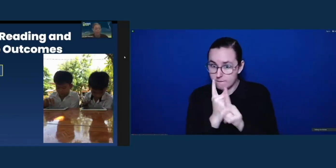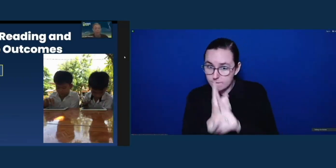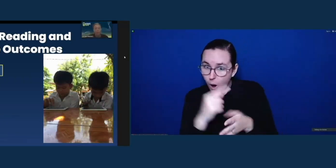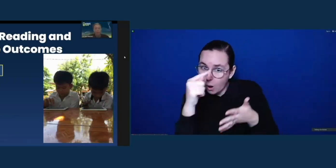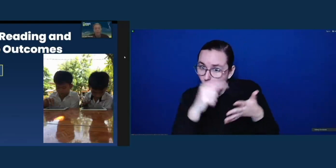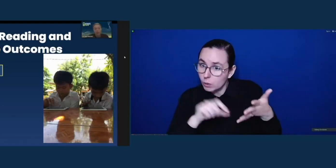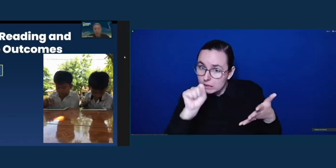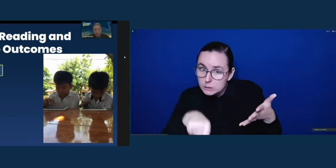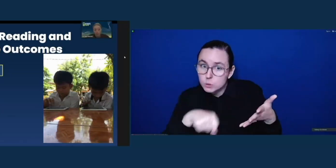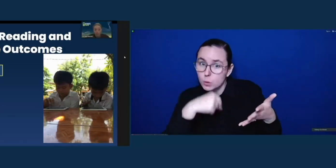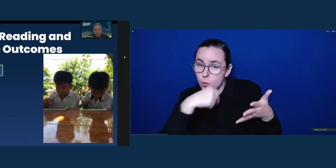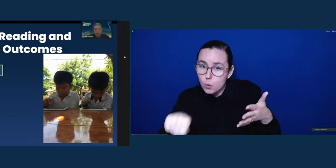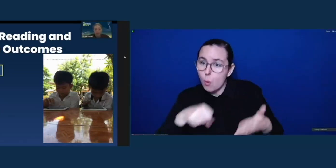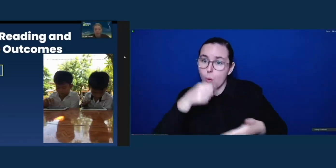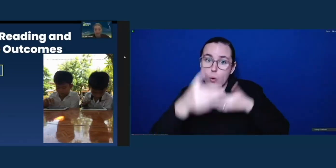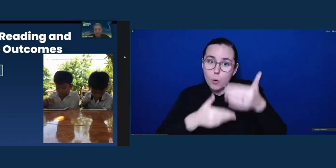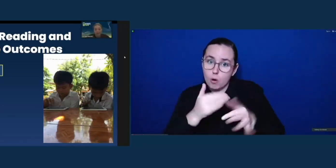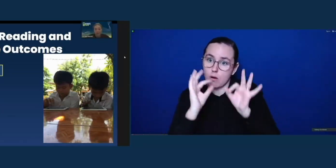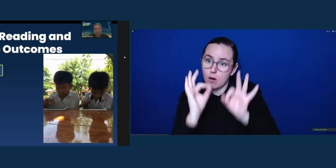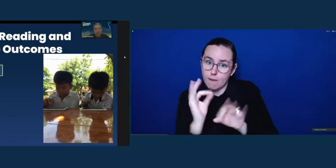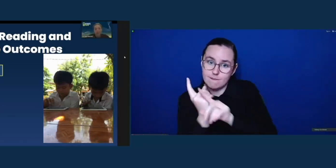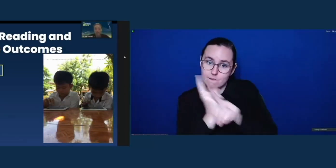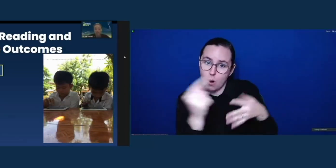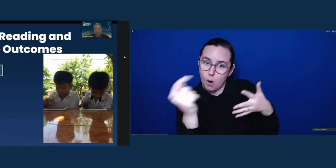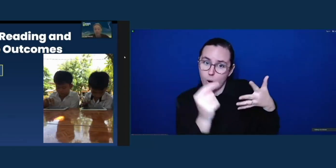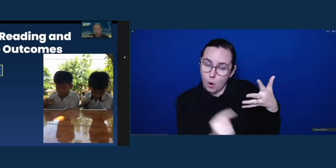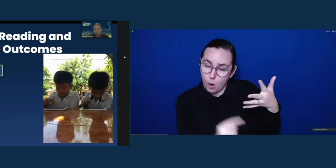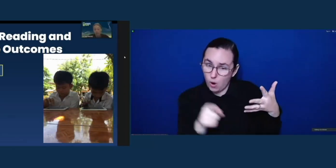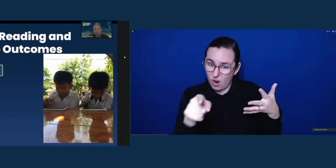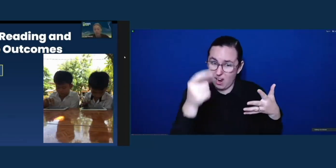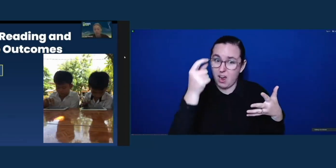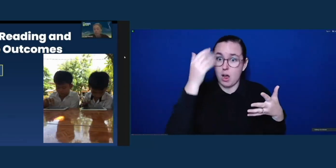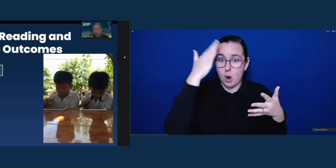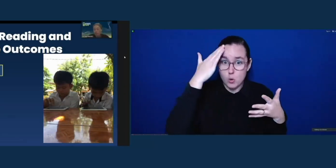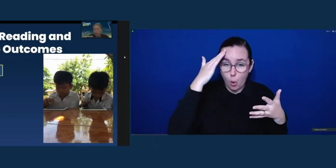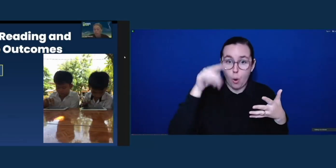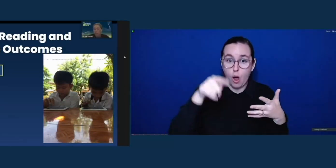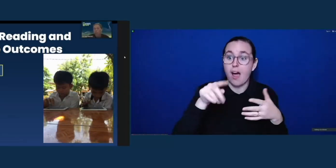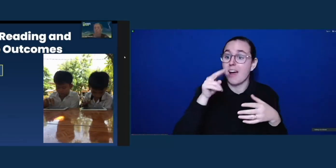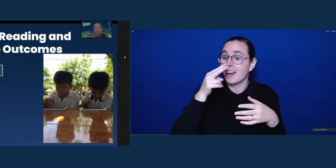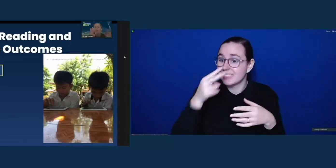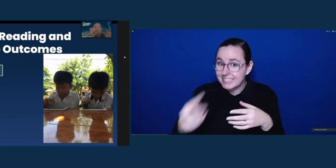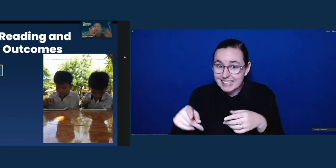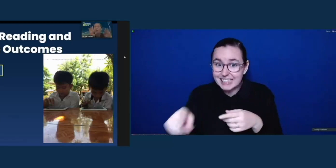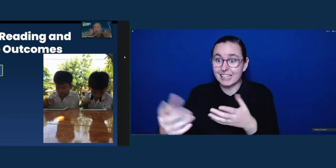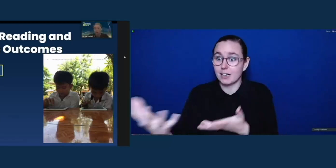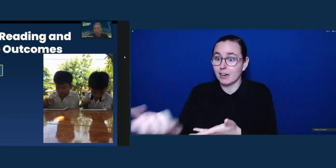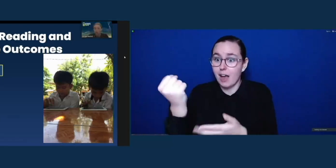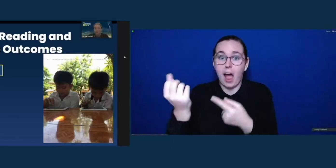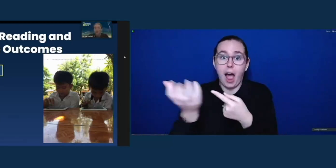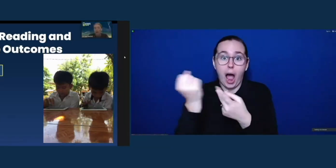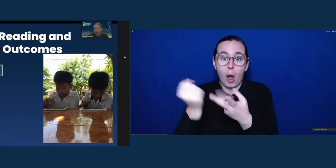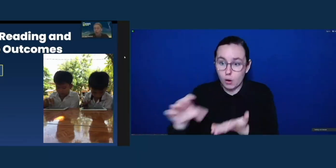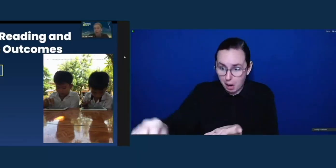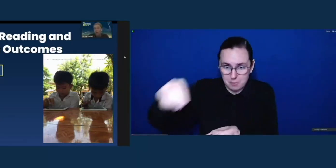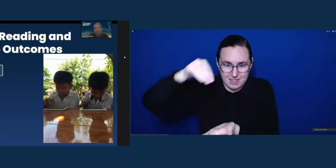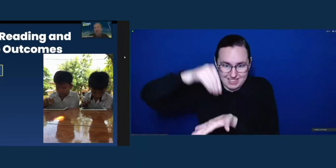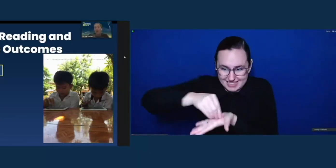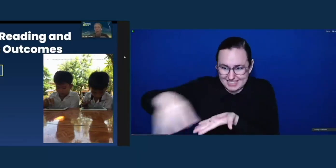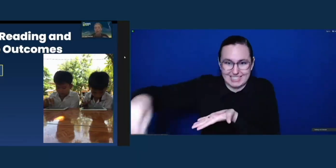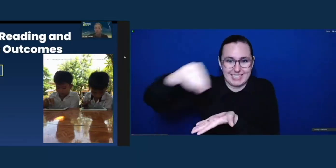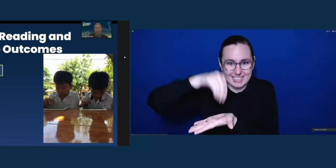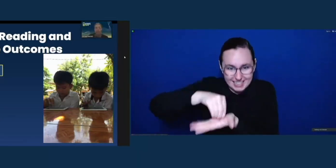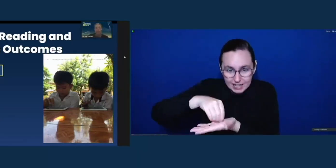that result from EdTech interventions, to really streamline the interventions to focus just on that EdTech, to sort of take out